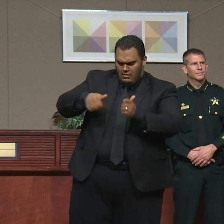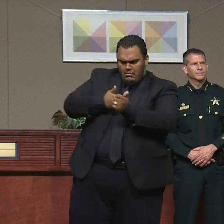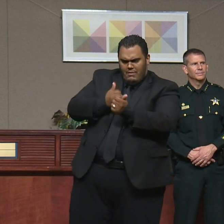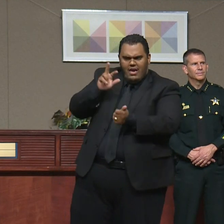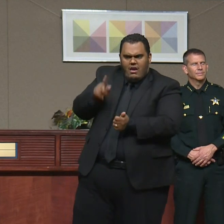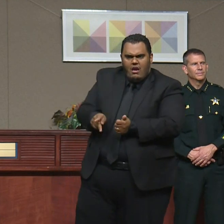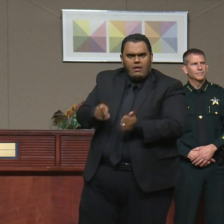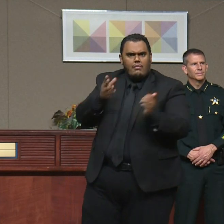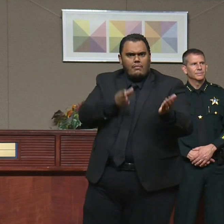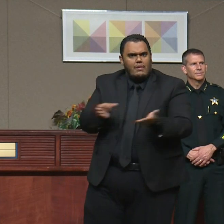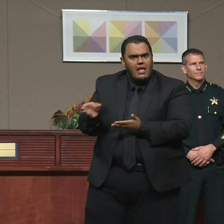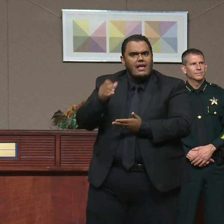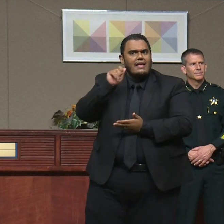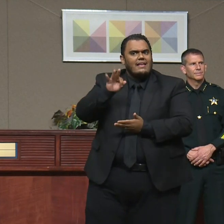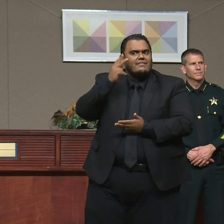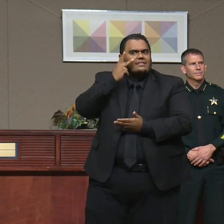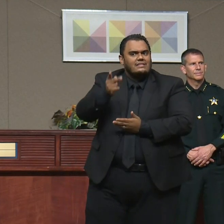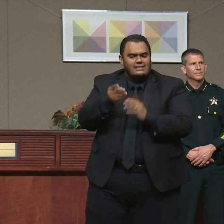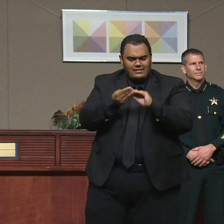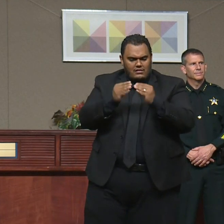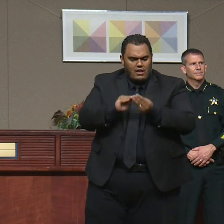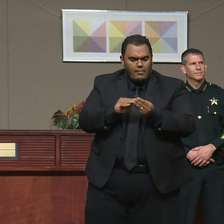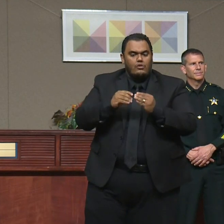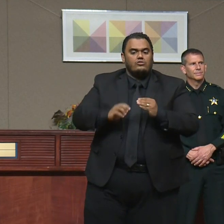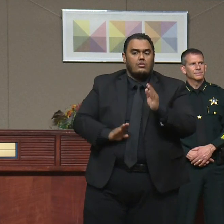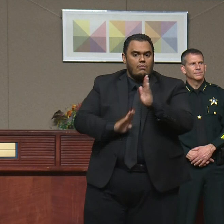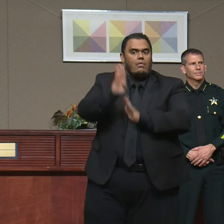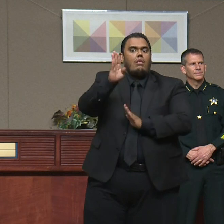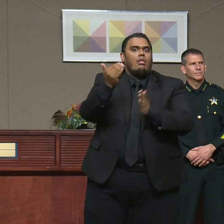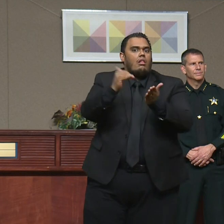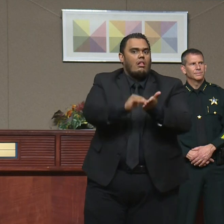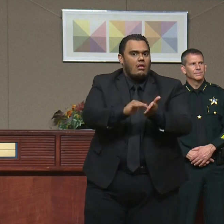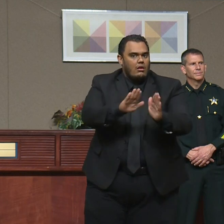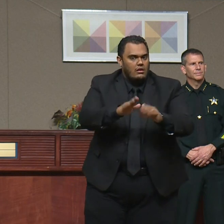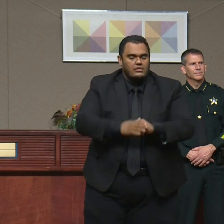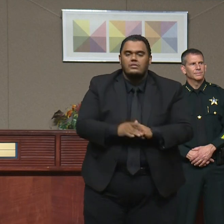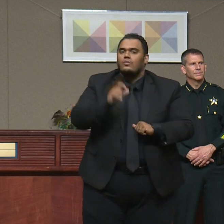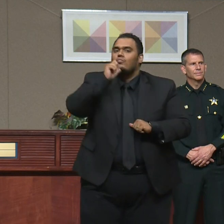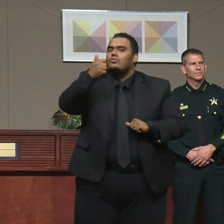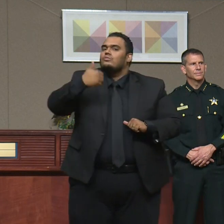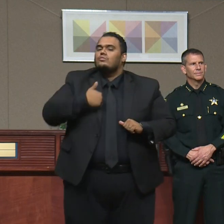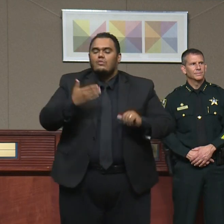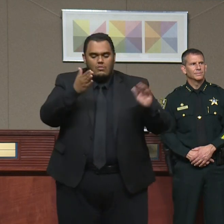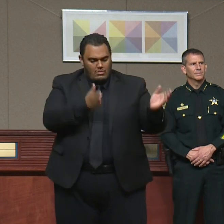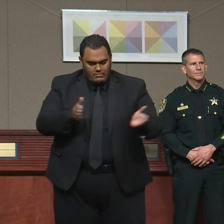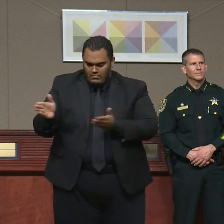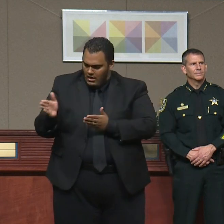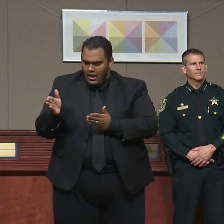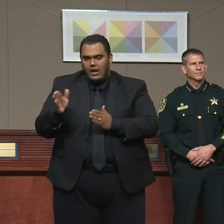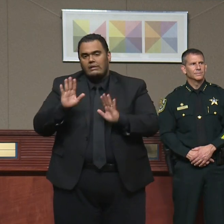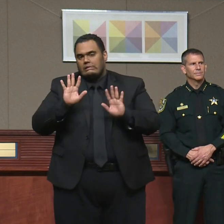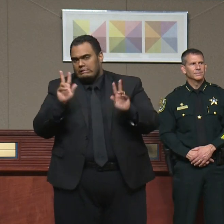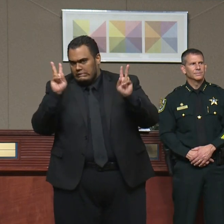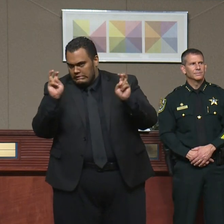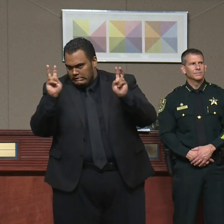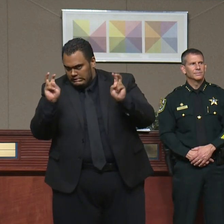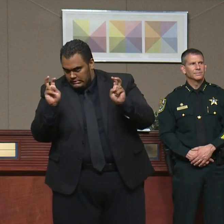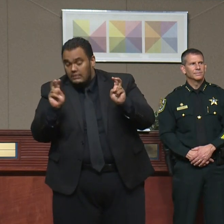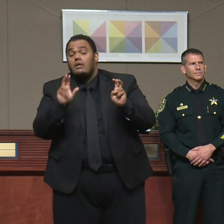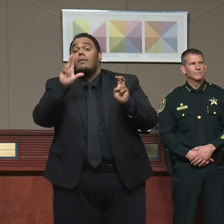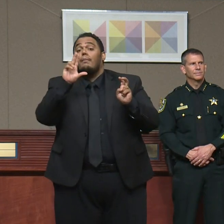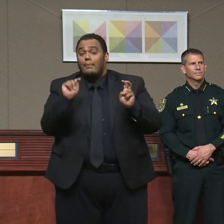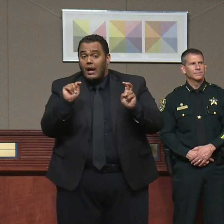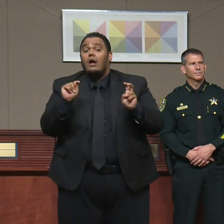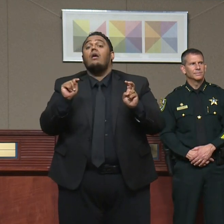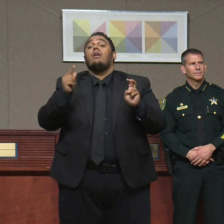see a resurgence of the number of cases. The answer was that we don't have a plan per se, but we have all the measures that